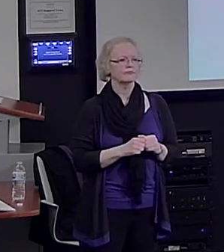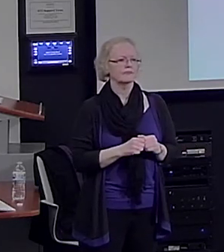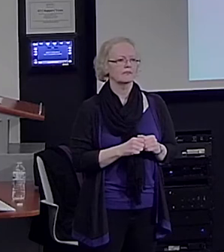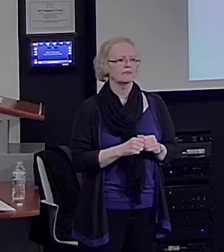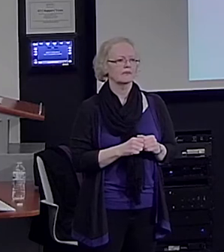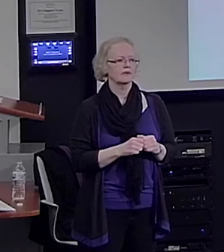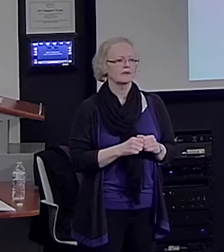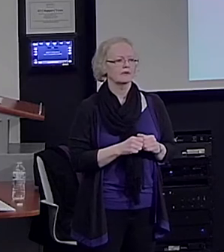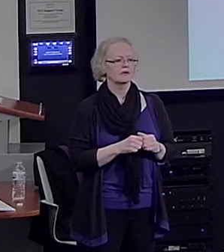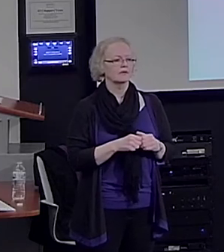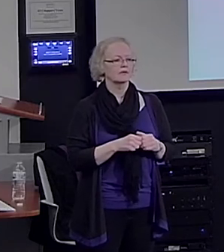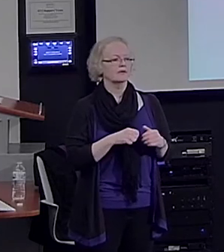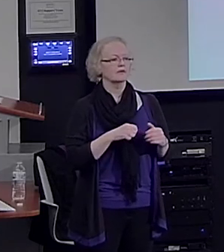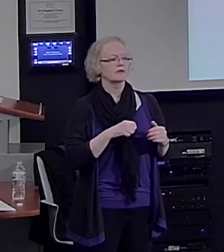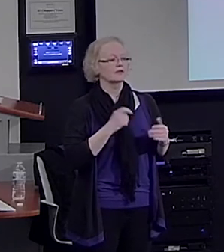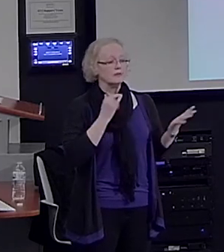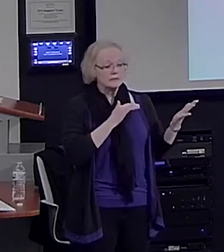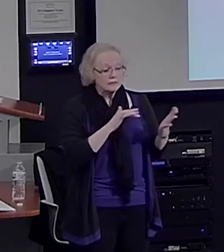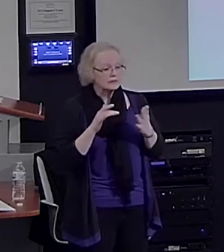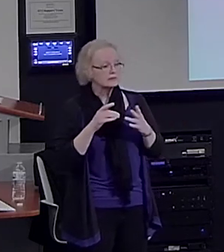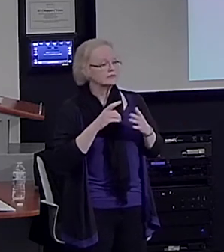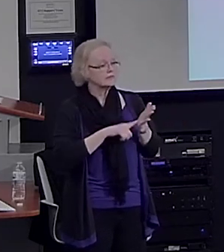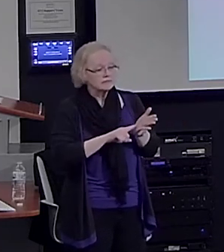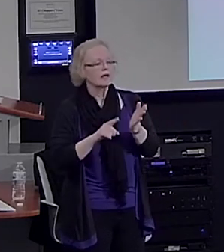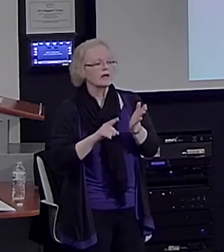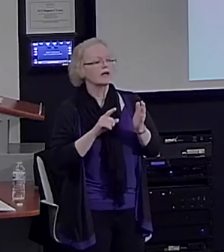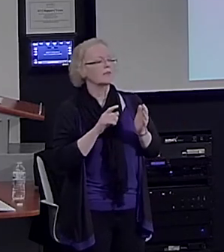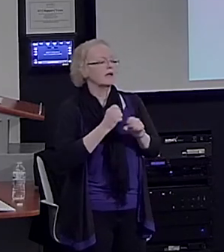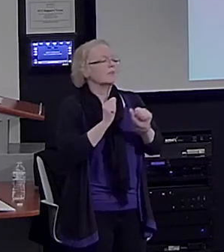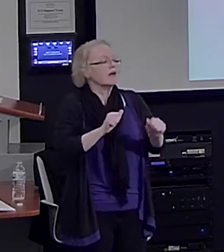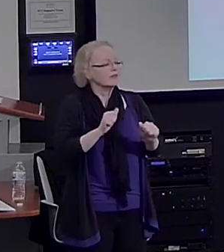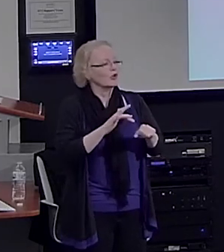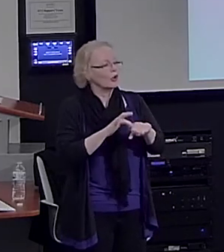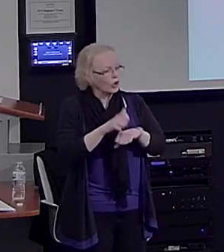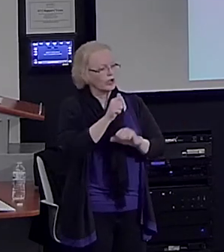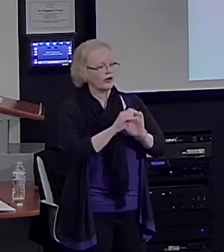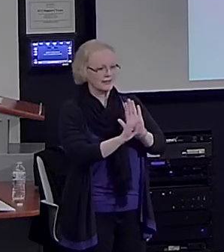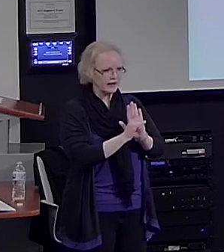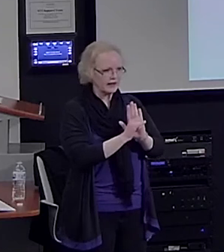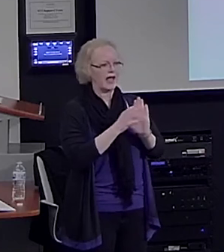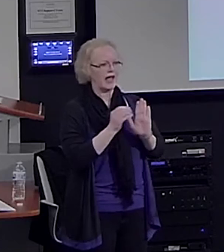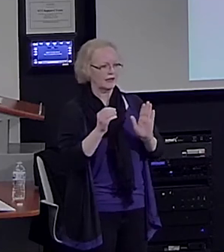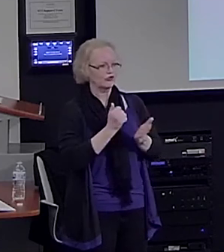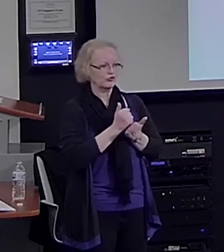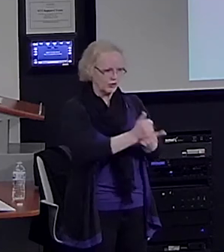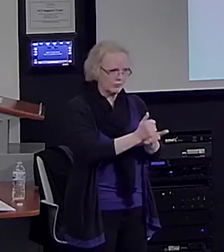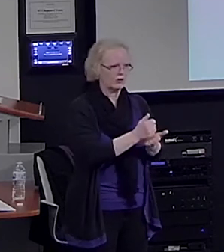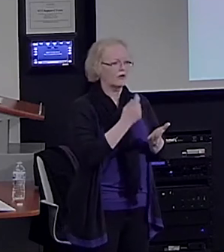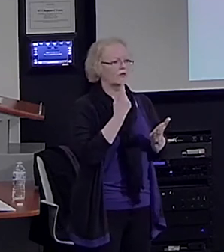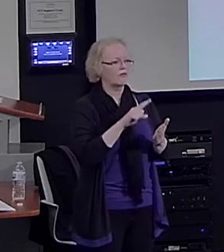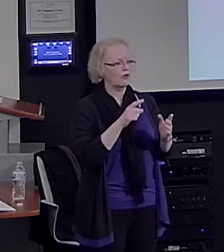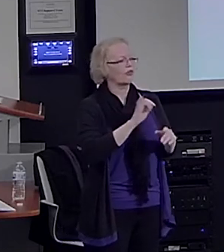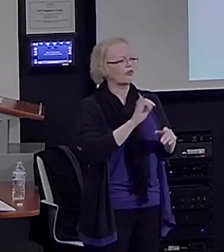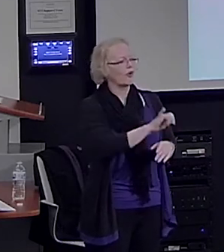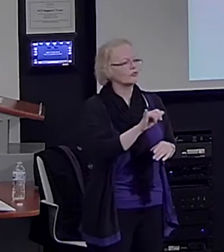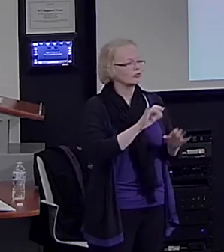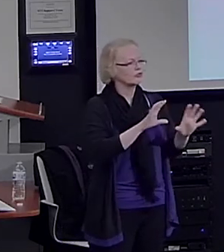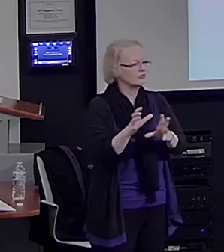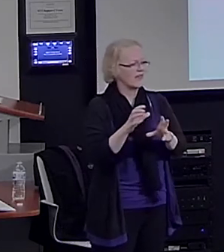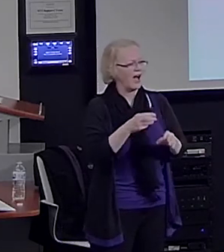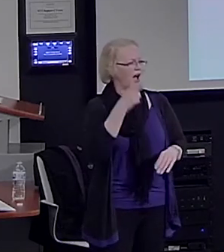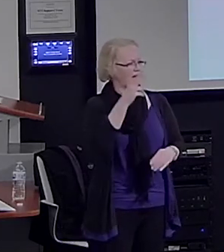will enable earlier identification and treatment of divergent patterns in groups at highest risk